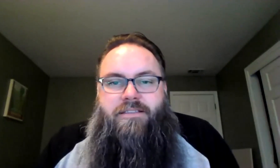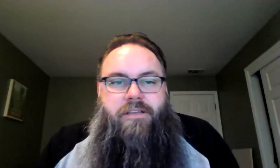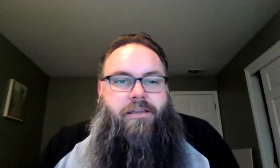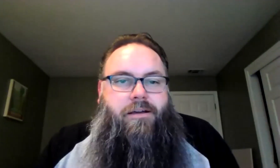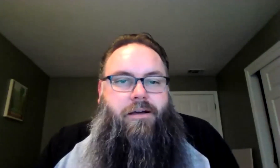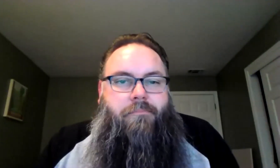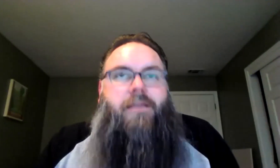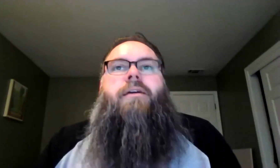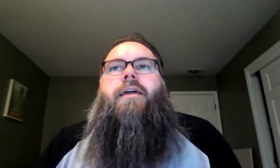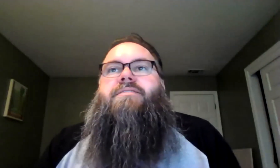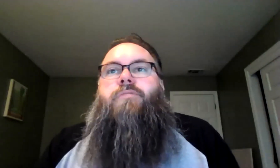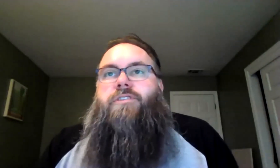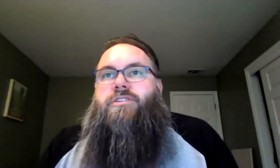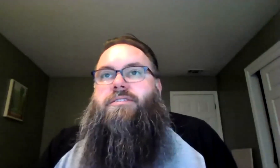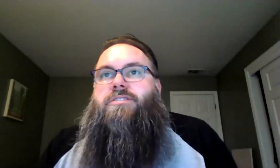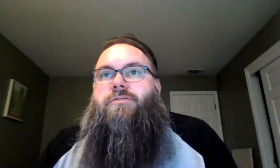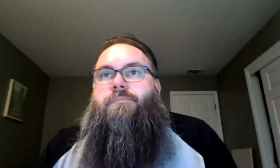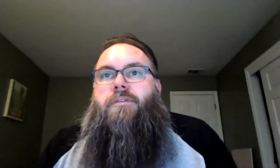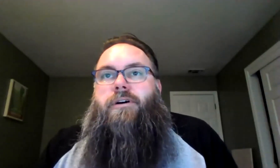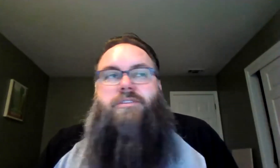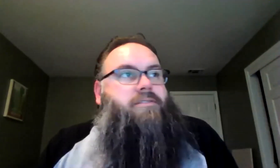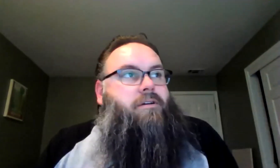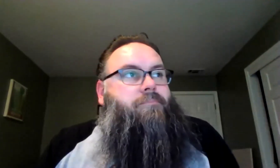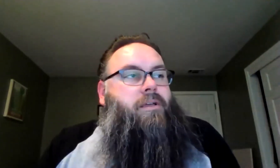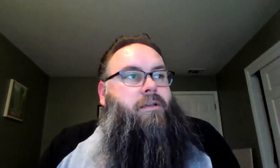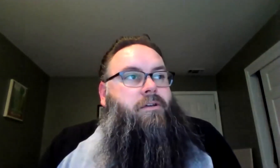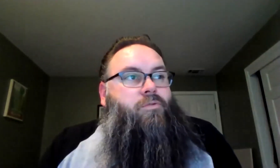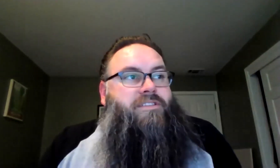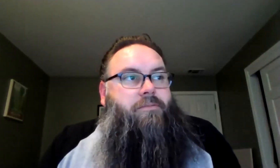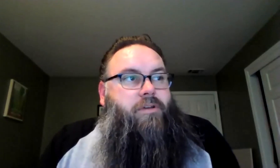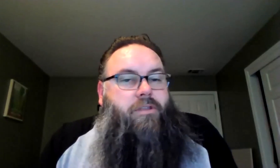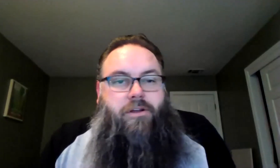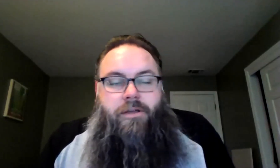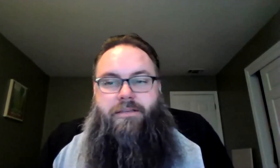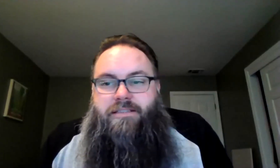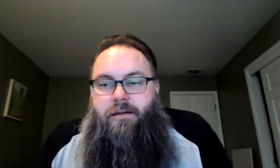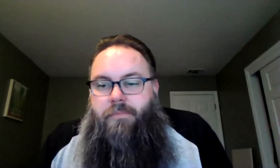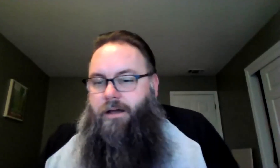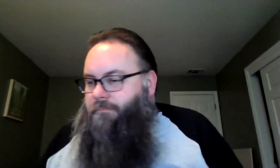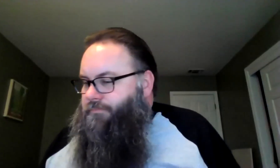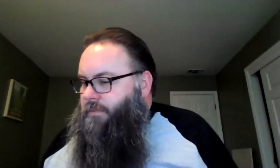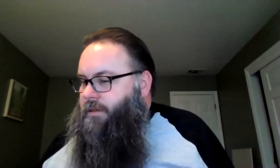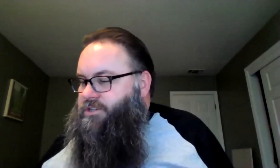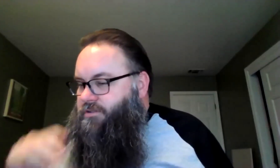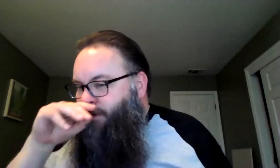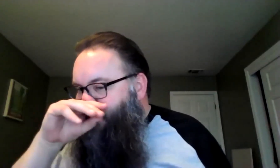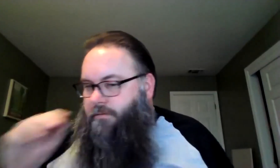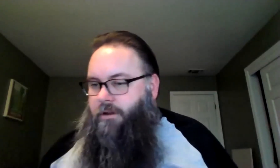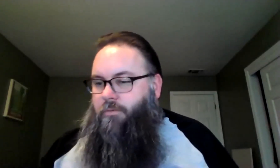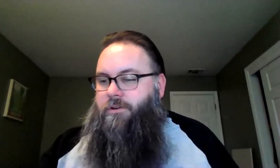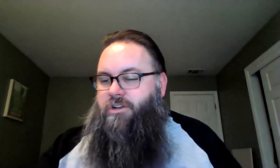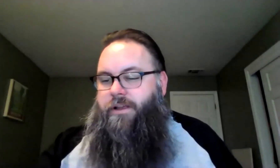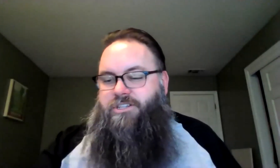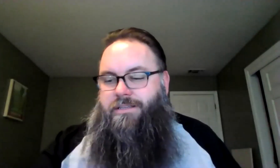progress, possibly and some revisions to the budget. So we'll see. We know that there is some issues with